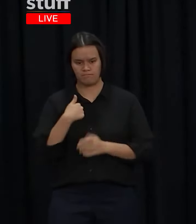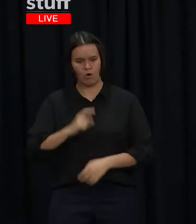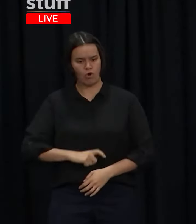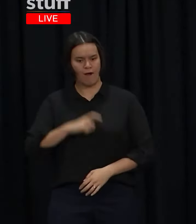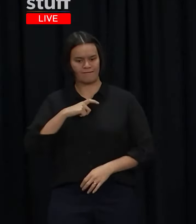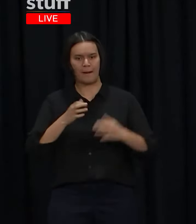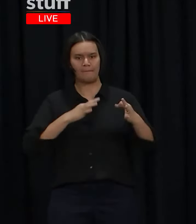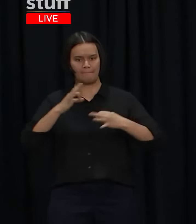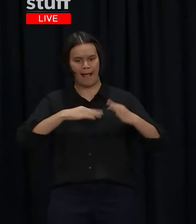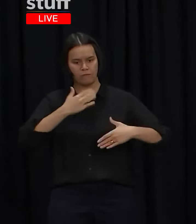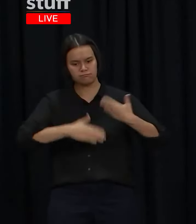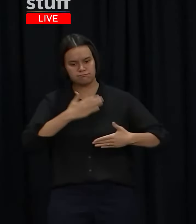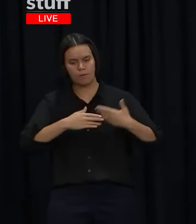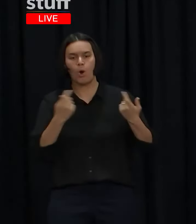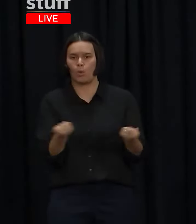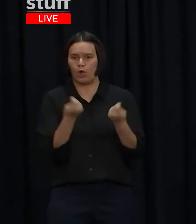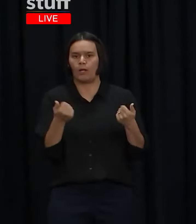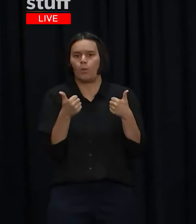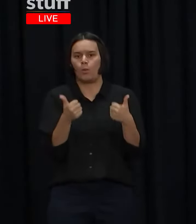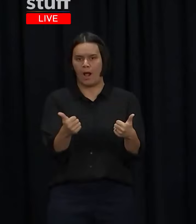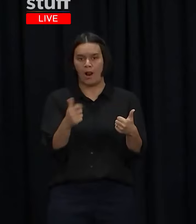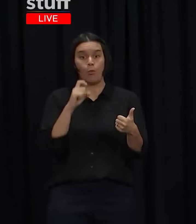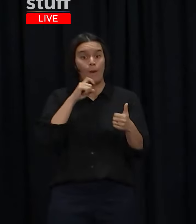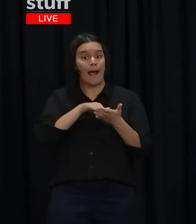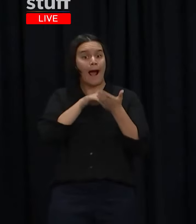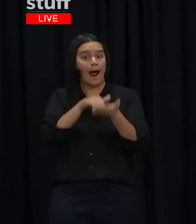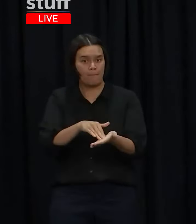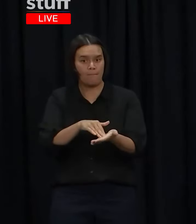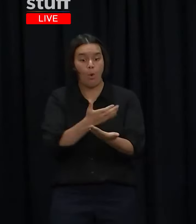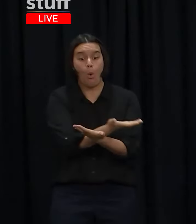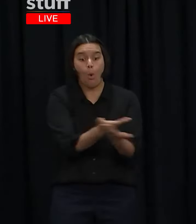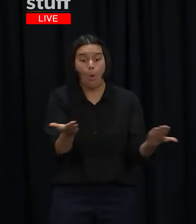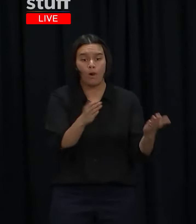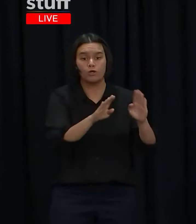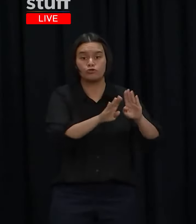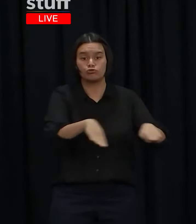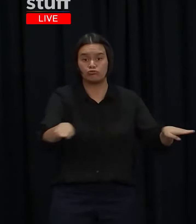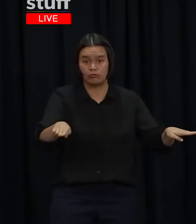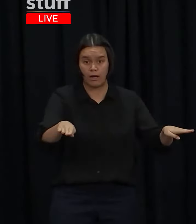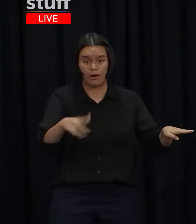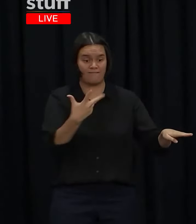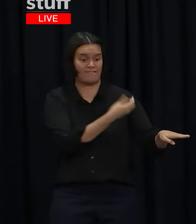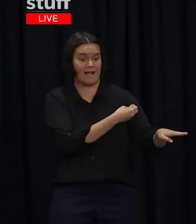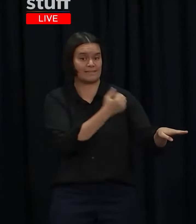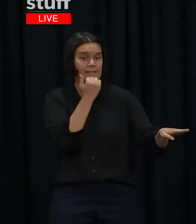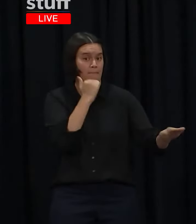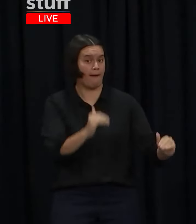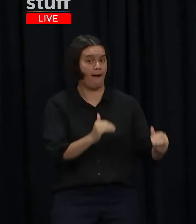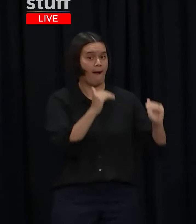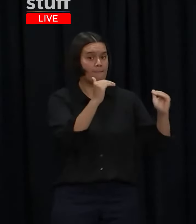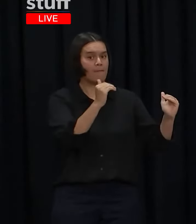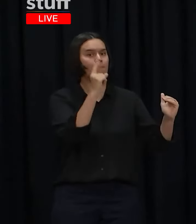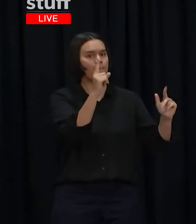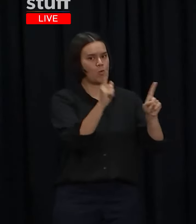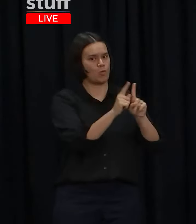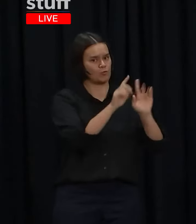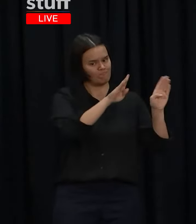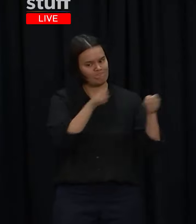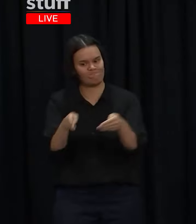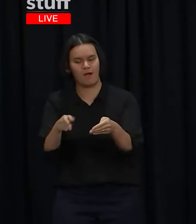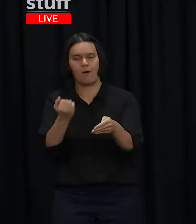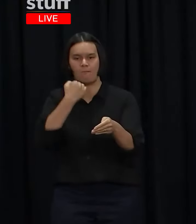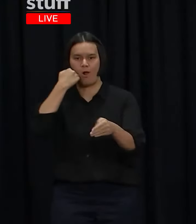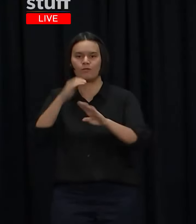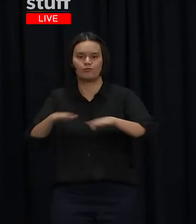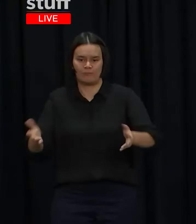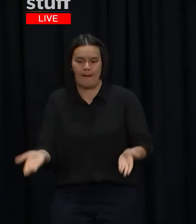well underway that will lift our vaccination rates for all children, but with a specific focus on ensuring we do get our